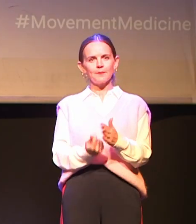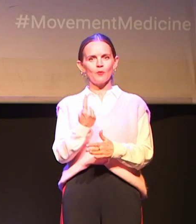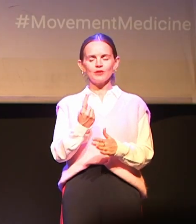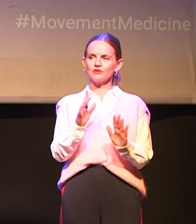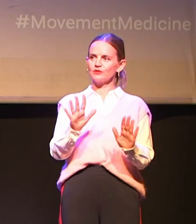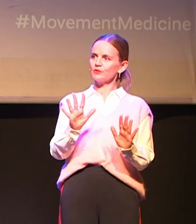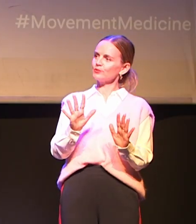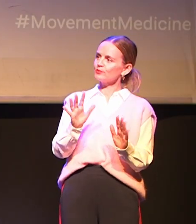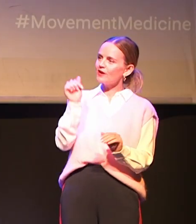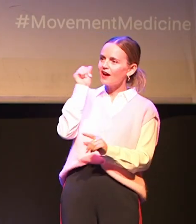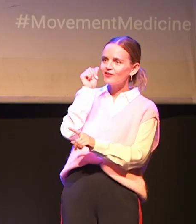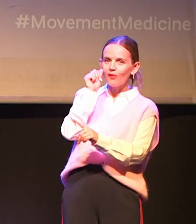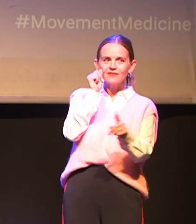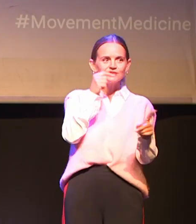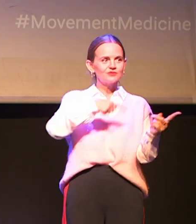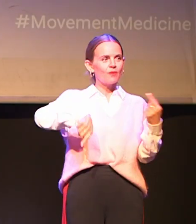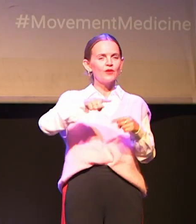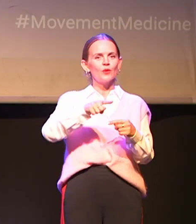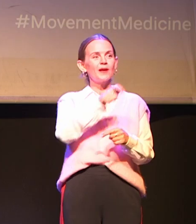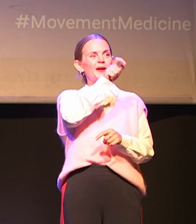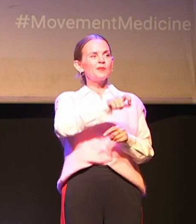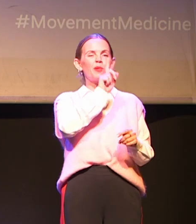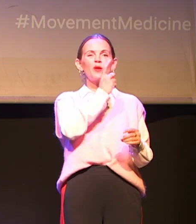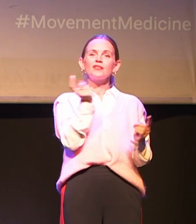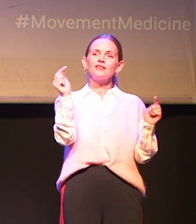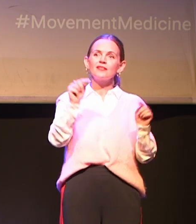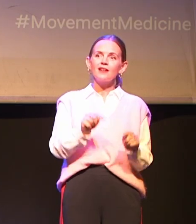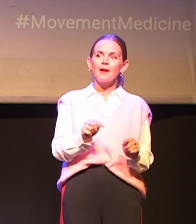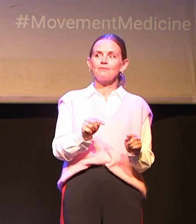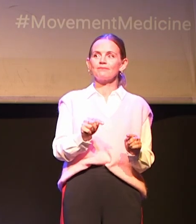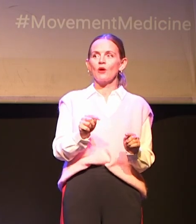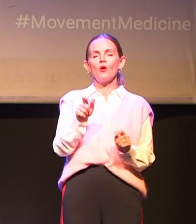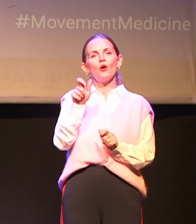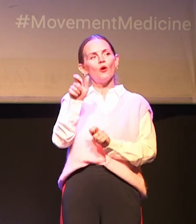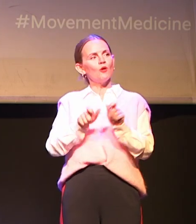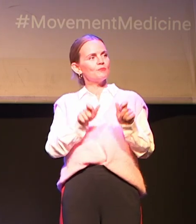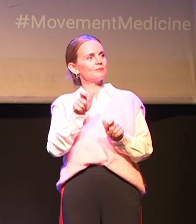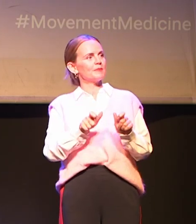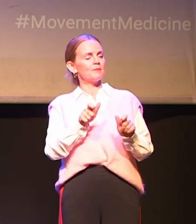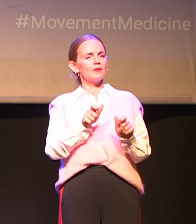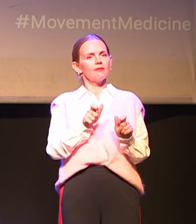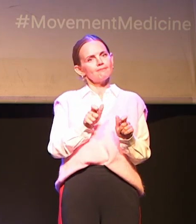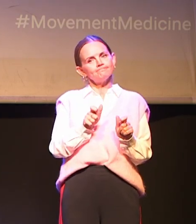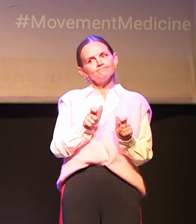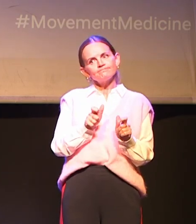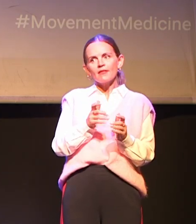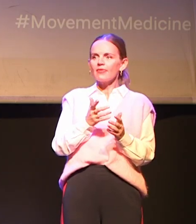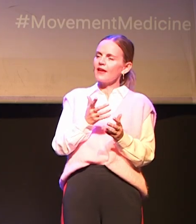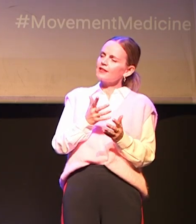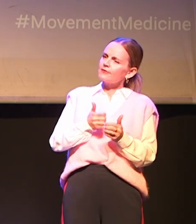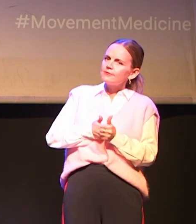and those that couldn't be with us today, those that have willed us into this moment, who've prayed us into this